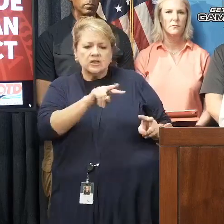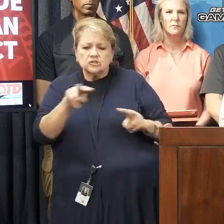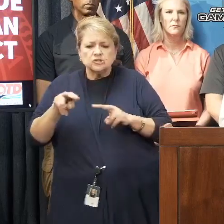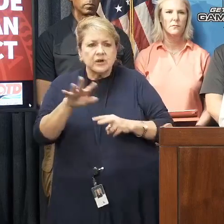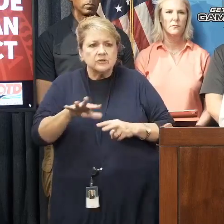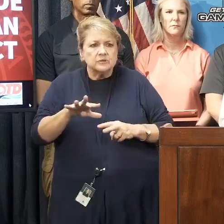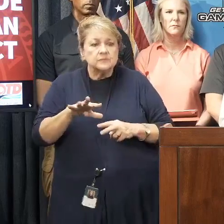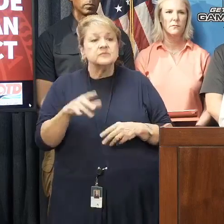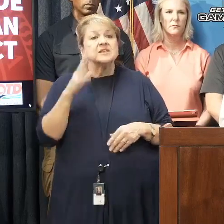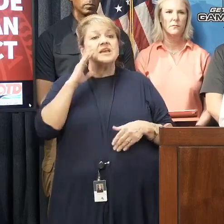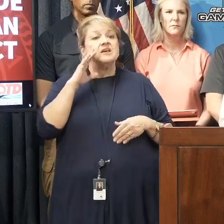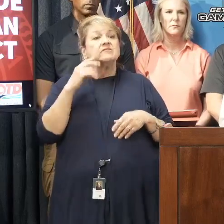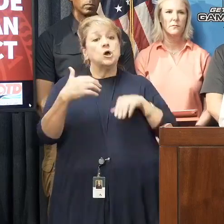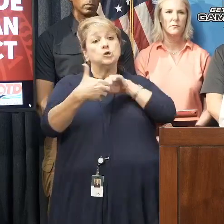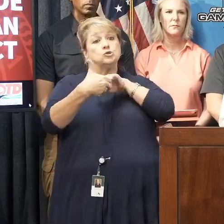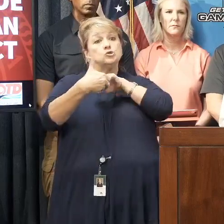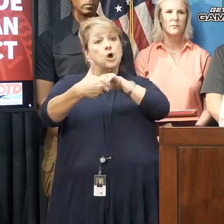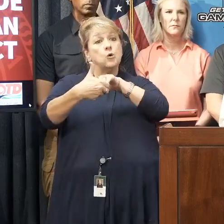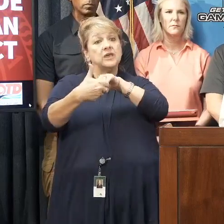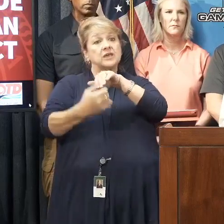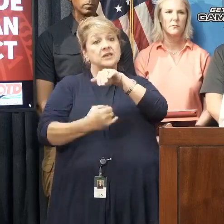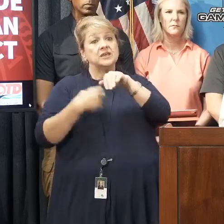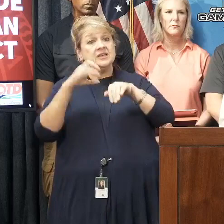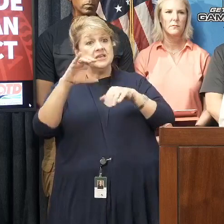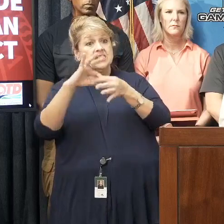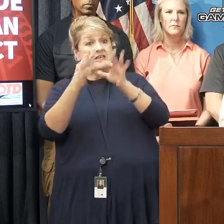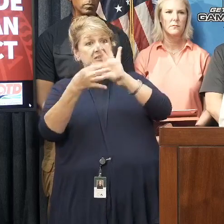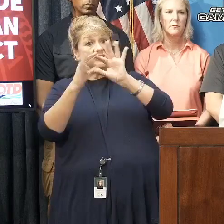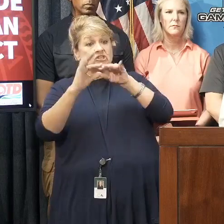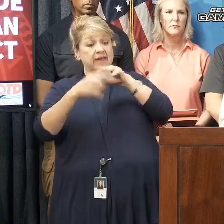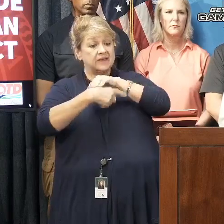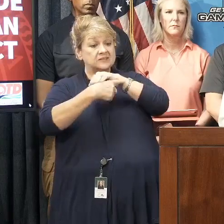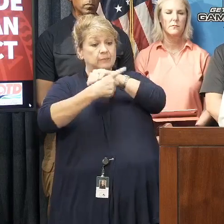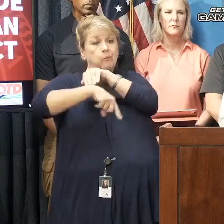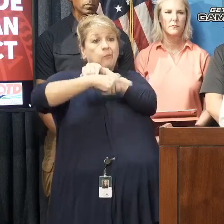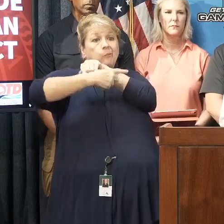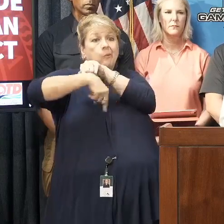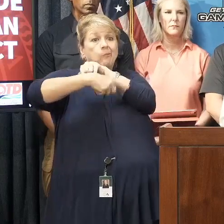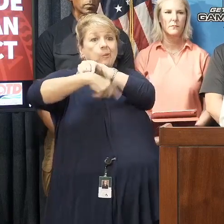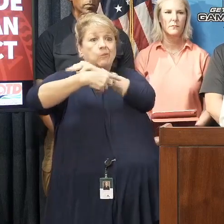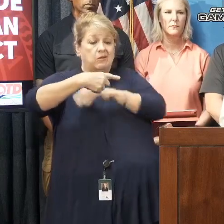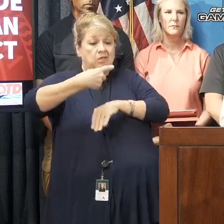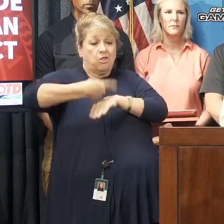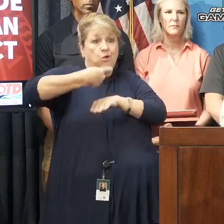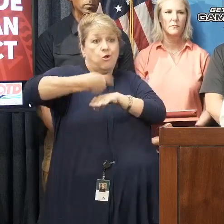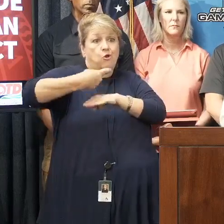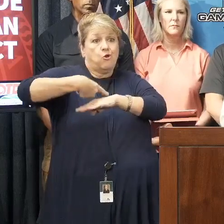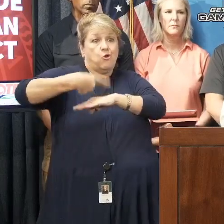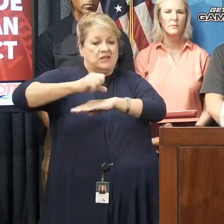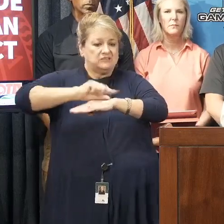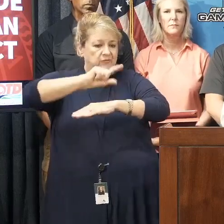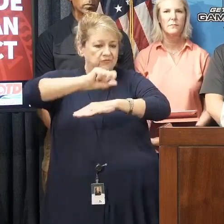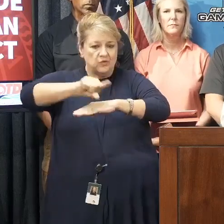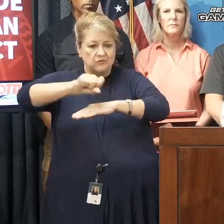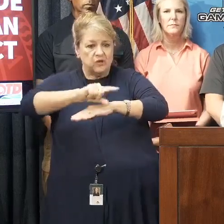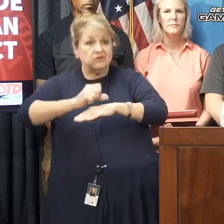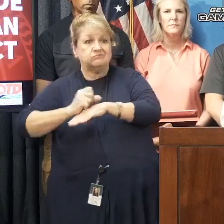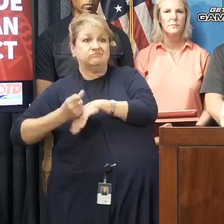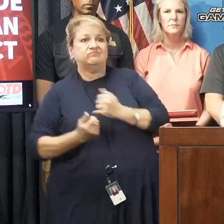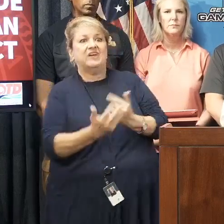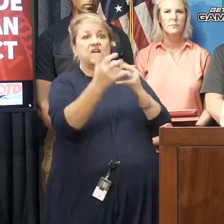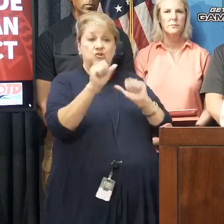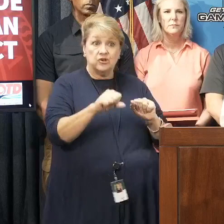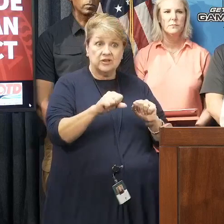safety chains are properly stored before getting on the road, and avoid driving vehicles and equipment on